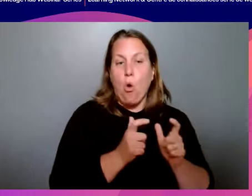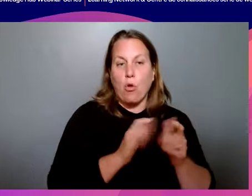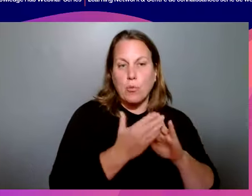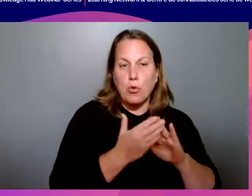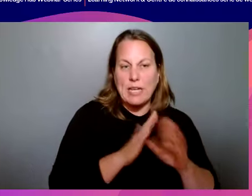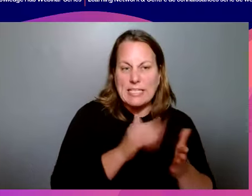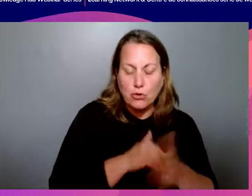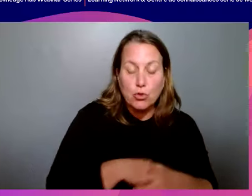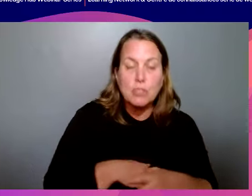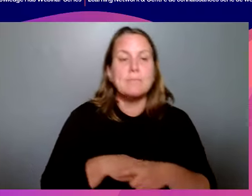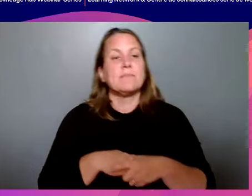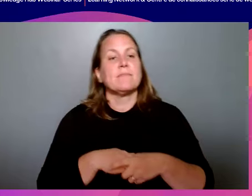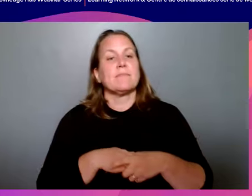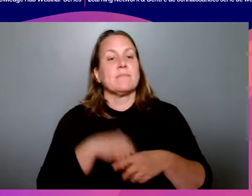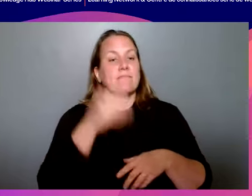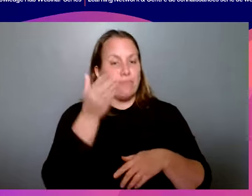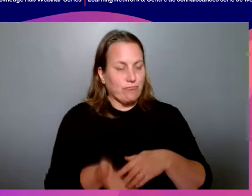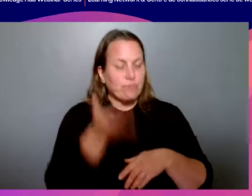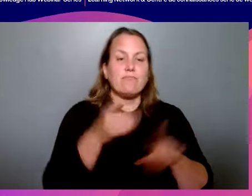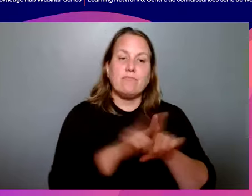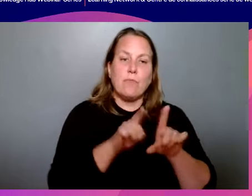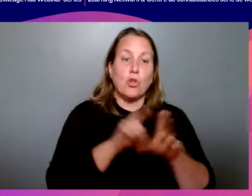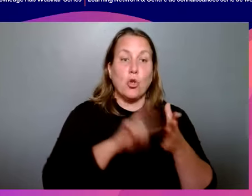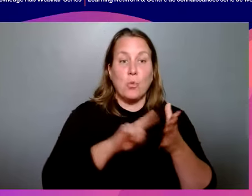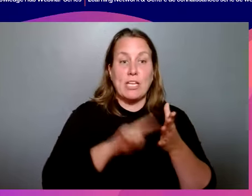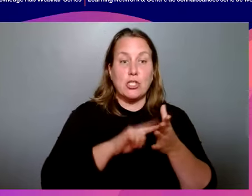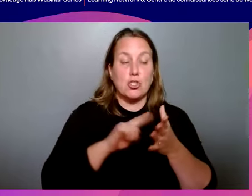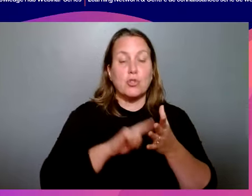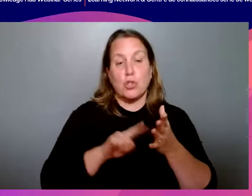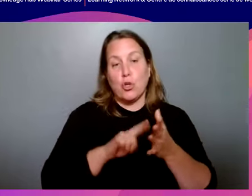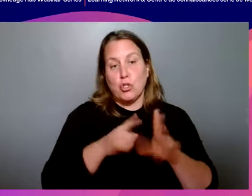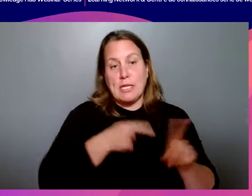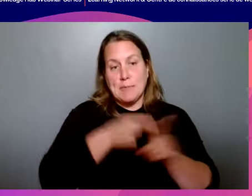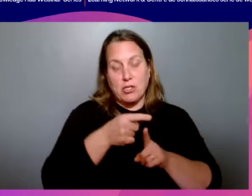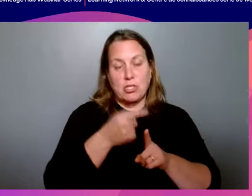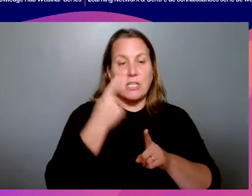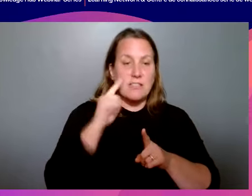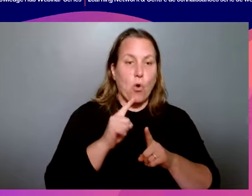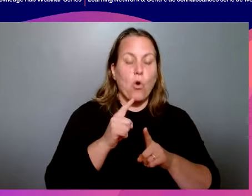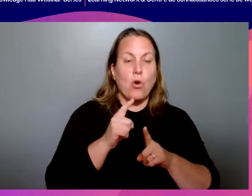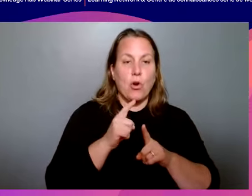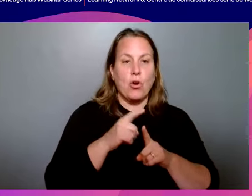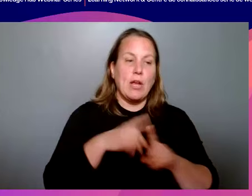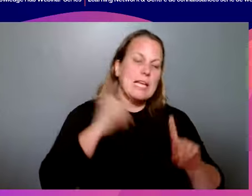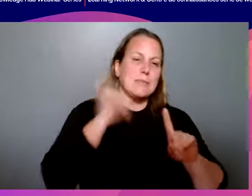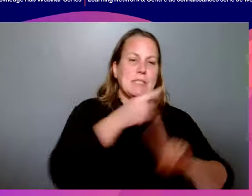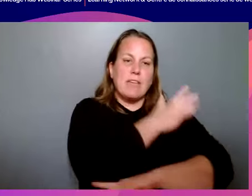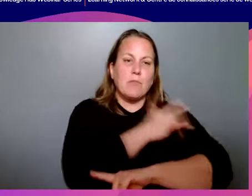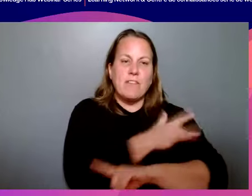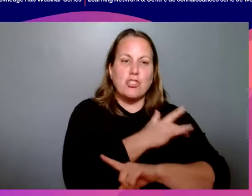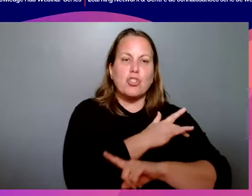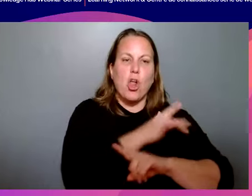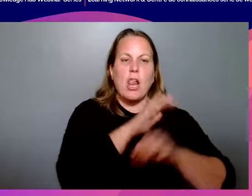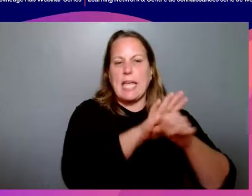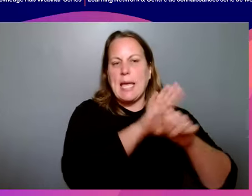They are also a research and knowledge mobilization specialist for Neighbors, Friends, and Families, a provincial IPV prevention campaign at